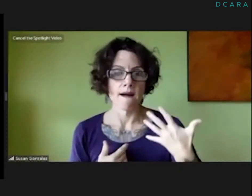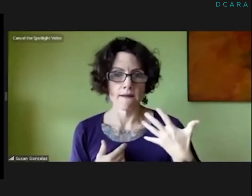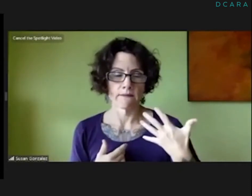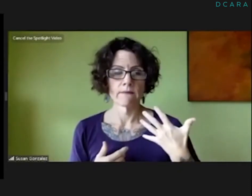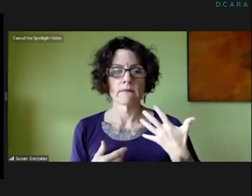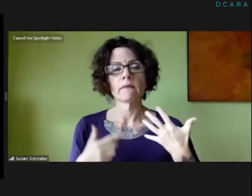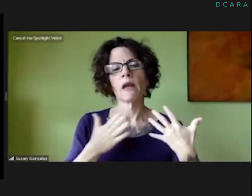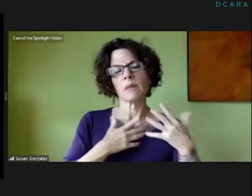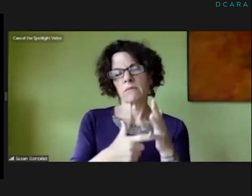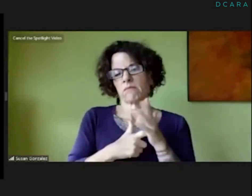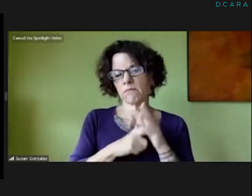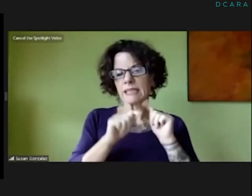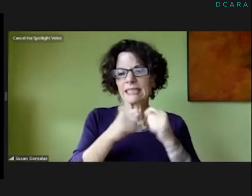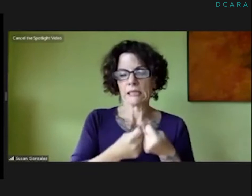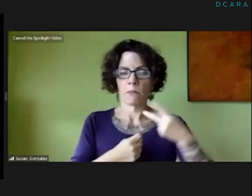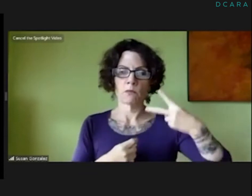Second, alternates or backups.